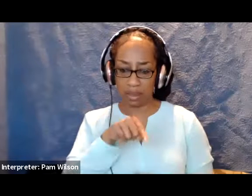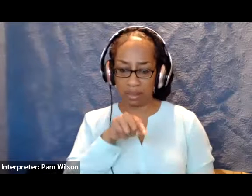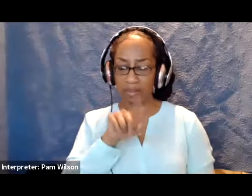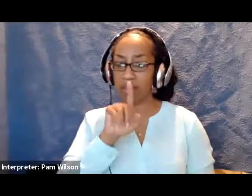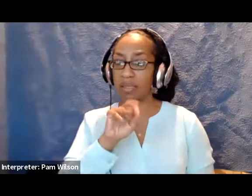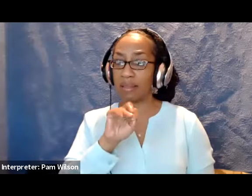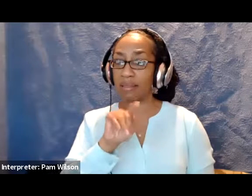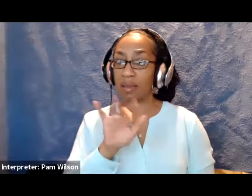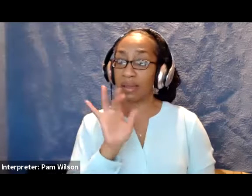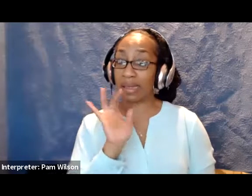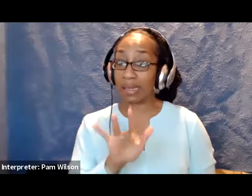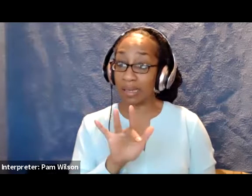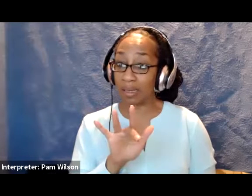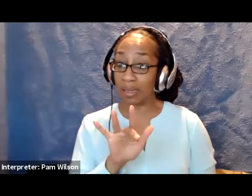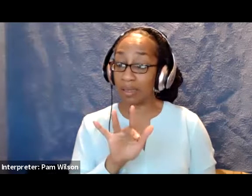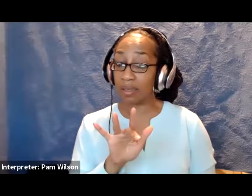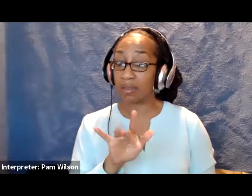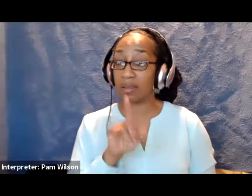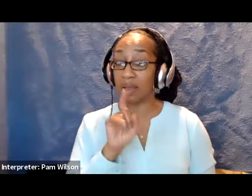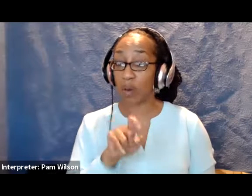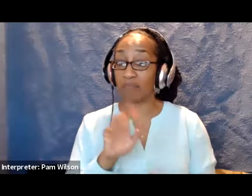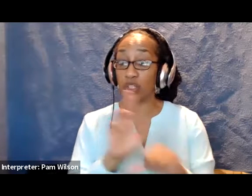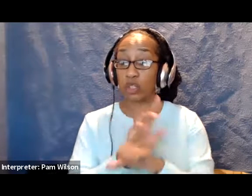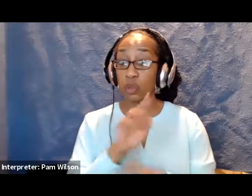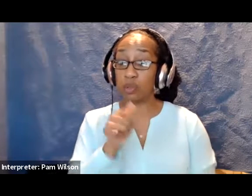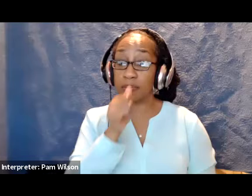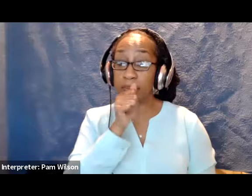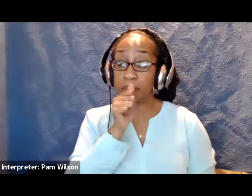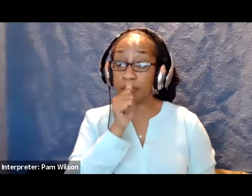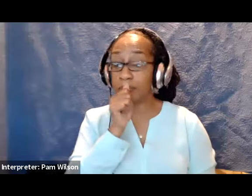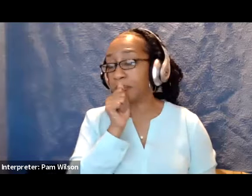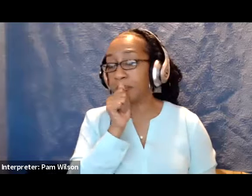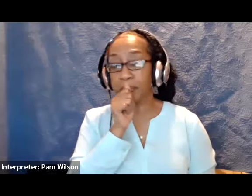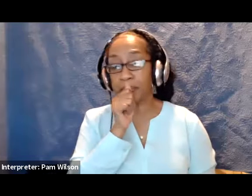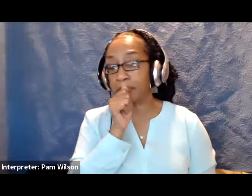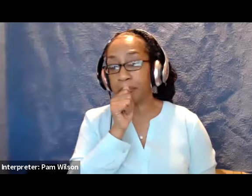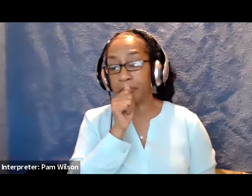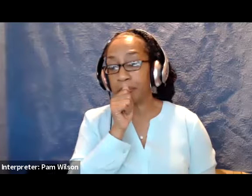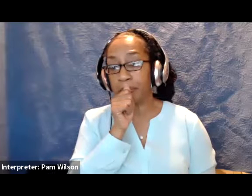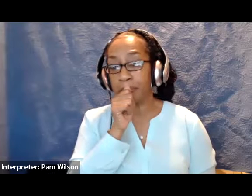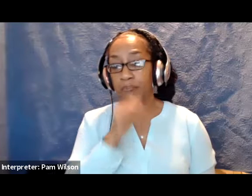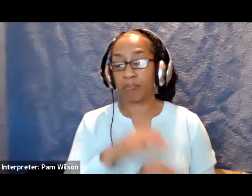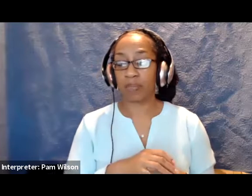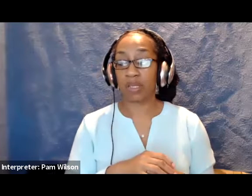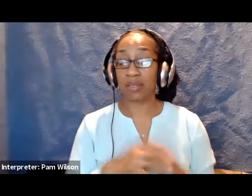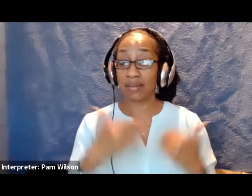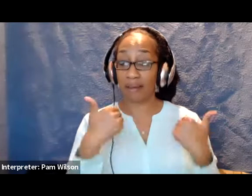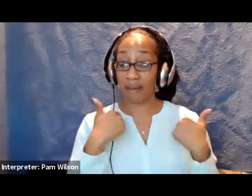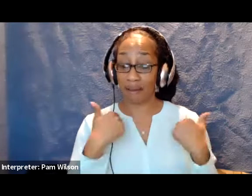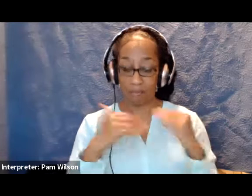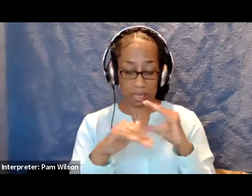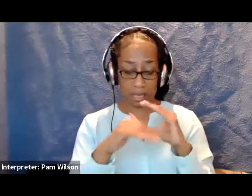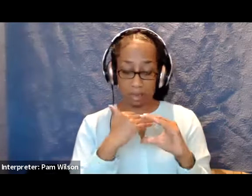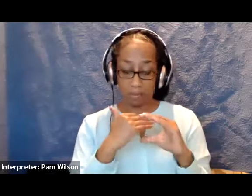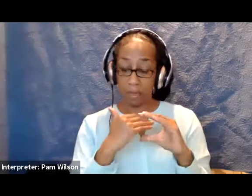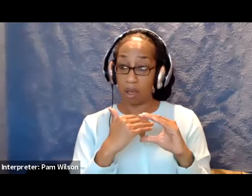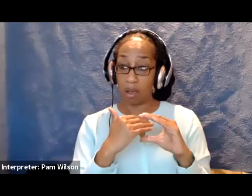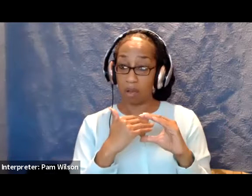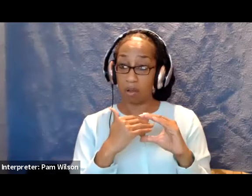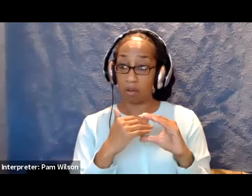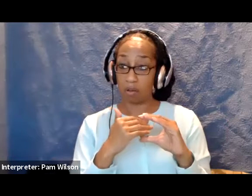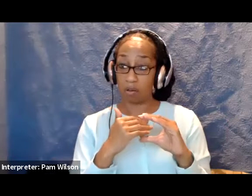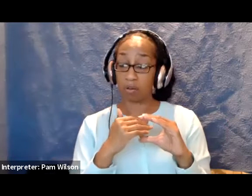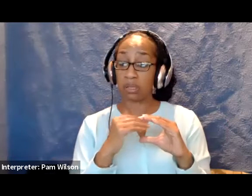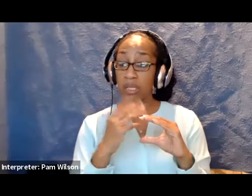not need to enter a passcode. It will be assumed that because they have the email that they